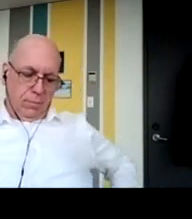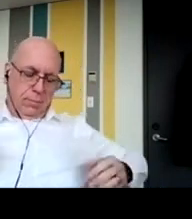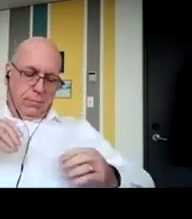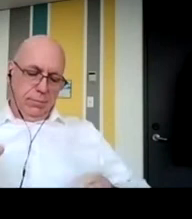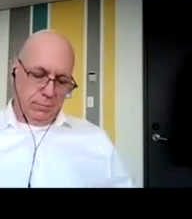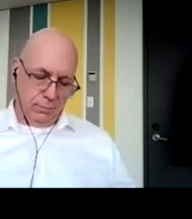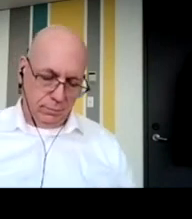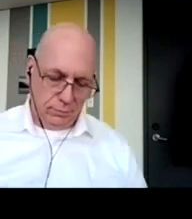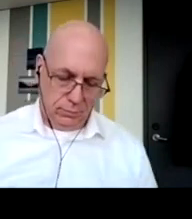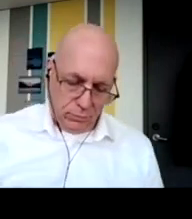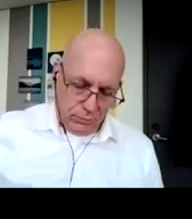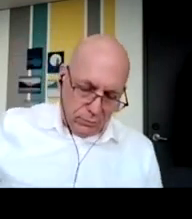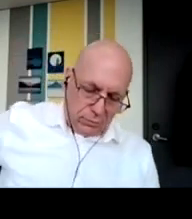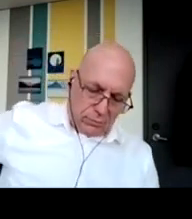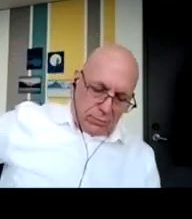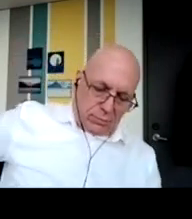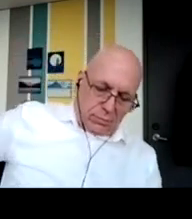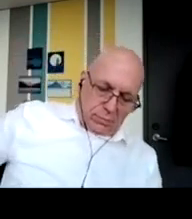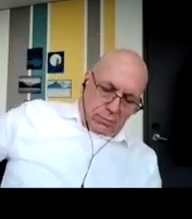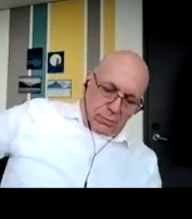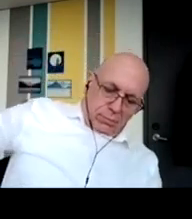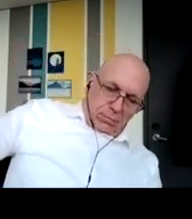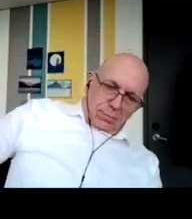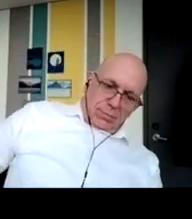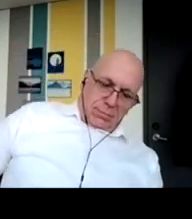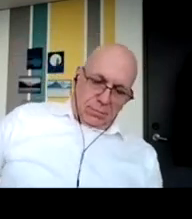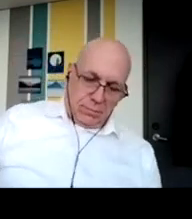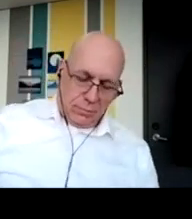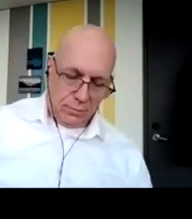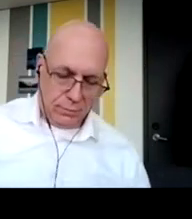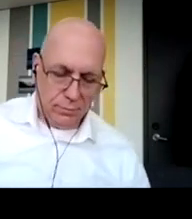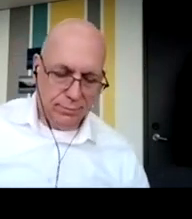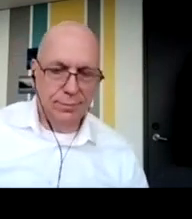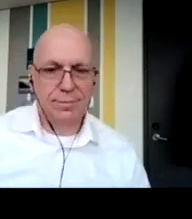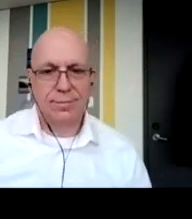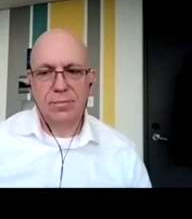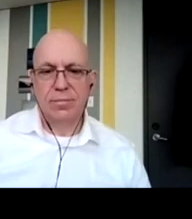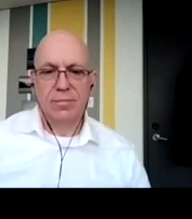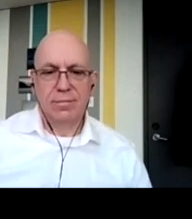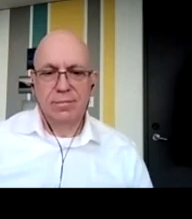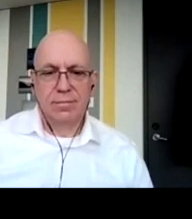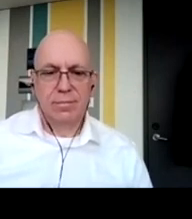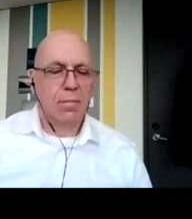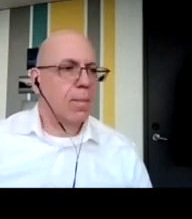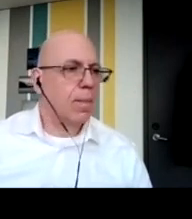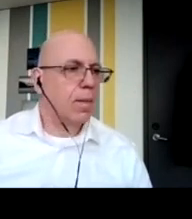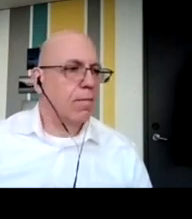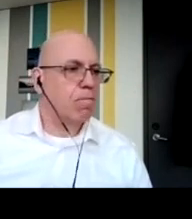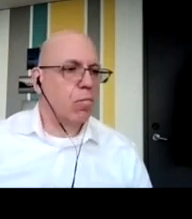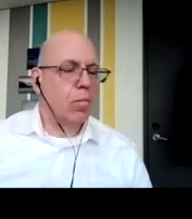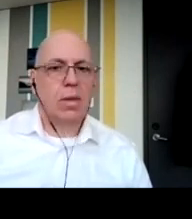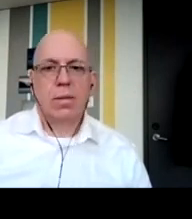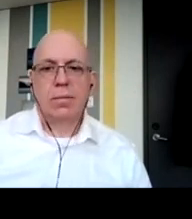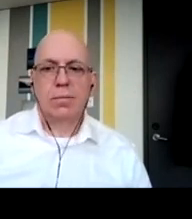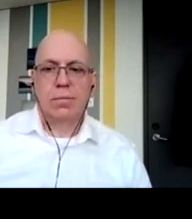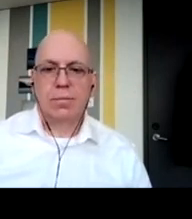now, if we're not going to make change now, as we all say, COVID has laid bare the giant inequities. We can't turn a blind eye to it anymore.